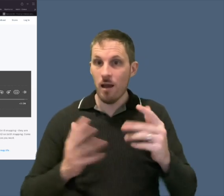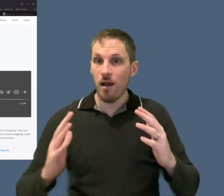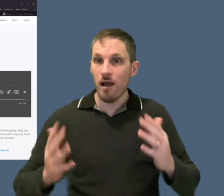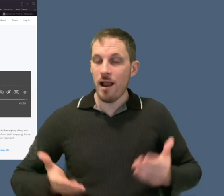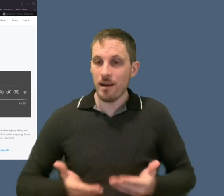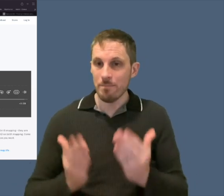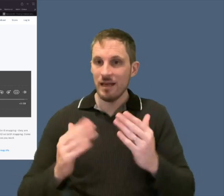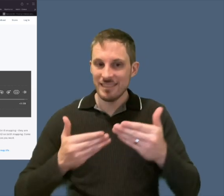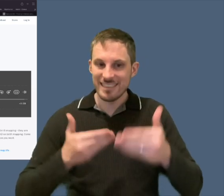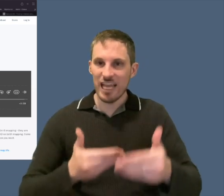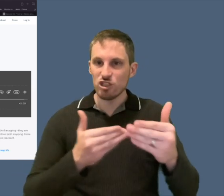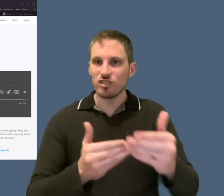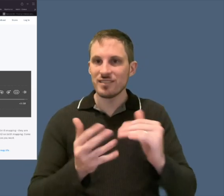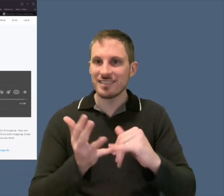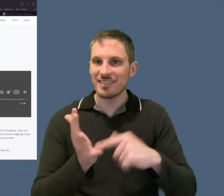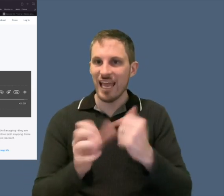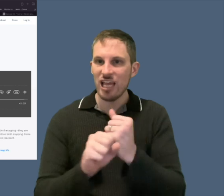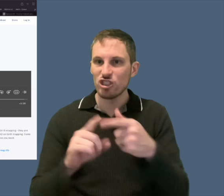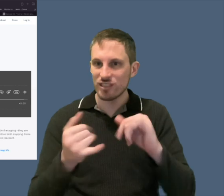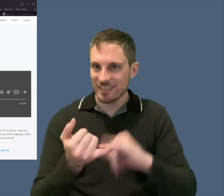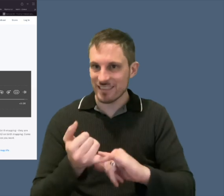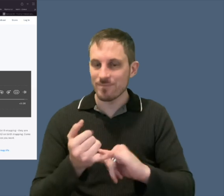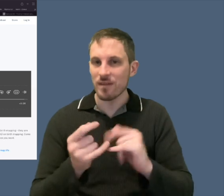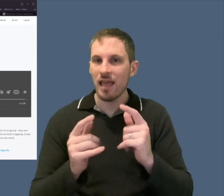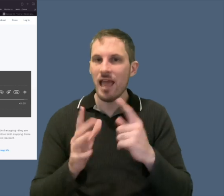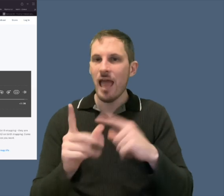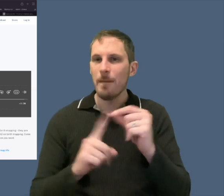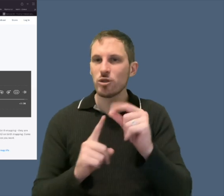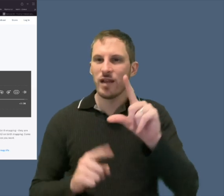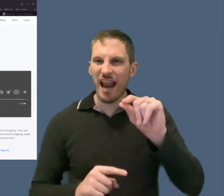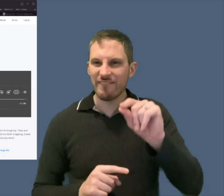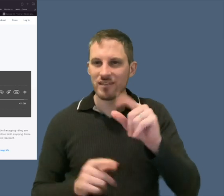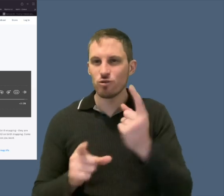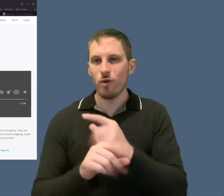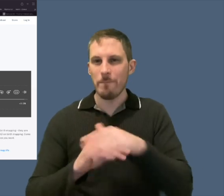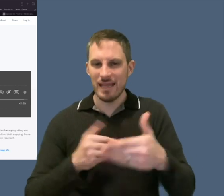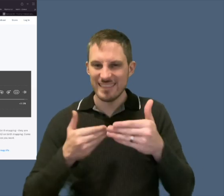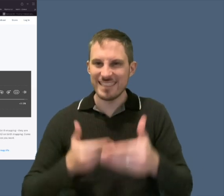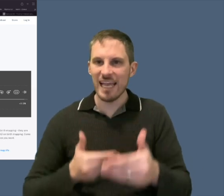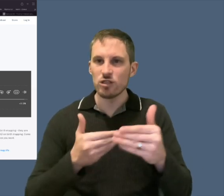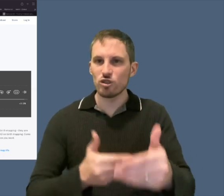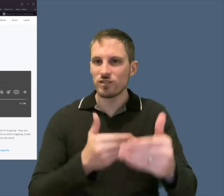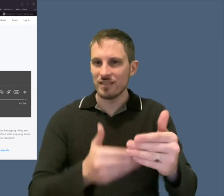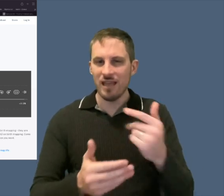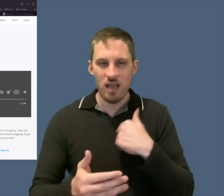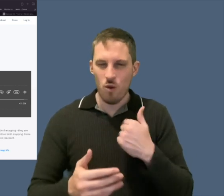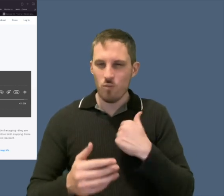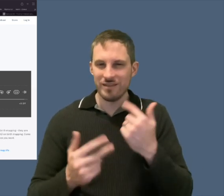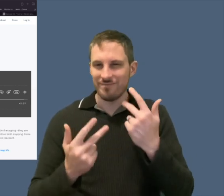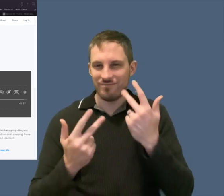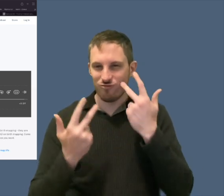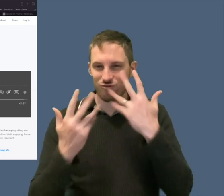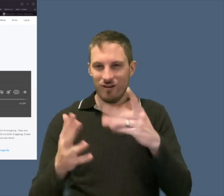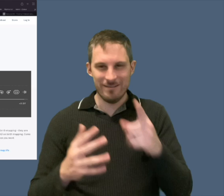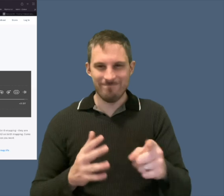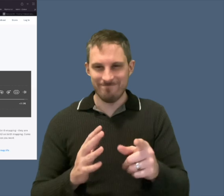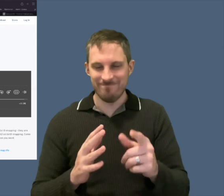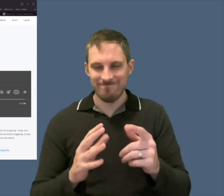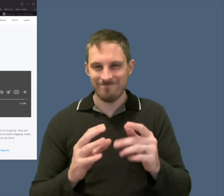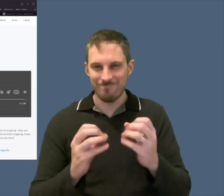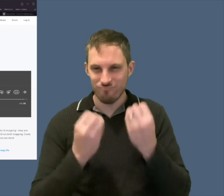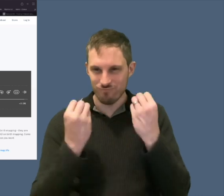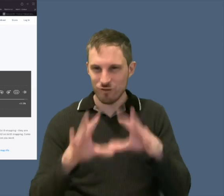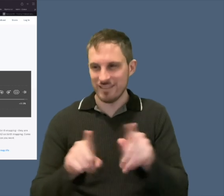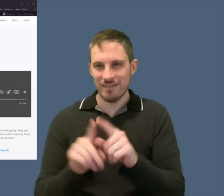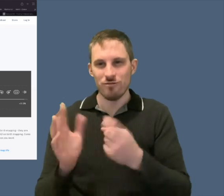It comes after the VE episodes. So episode 11 is all about stages, and we absolutely dismantle stages like Rachel has.